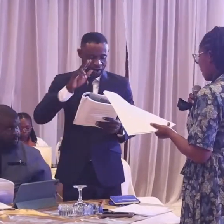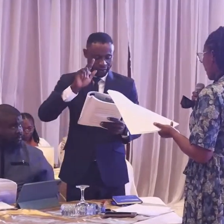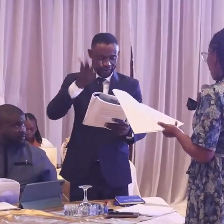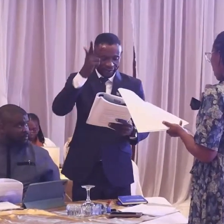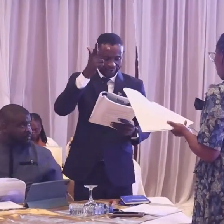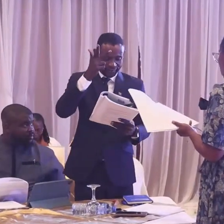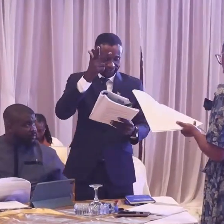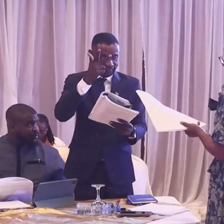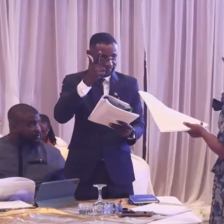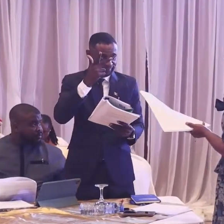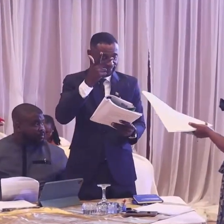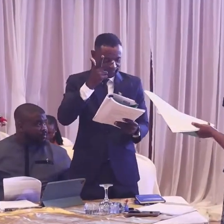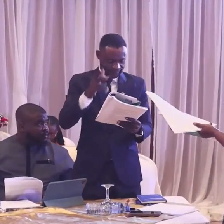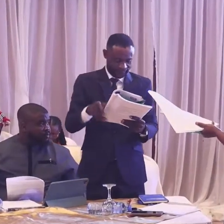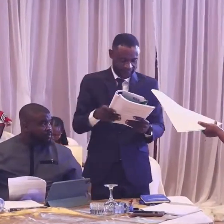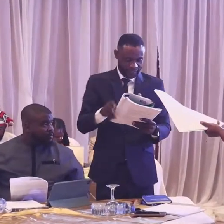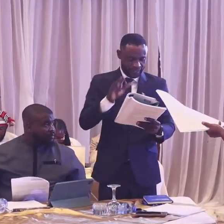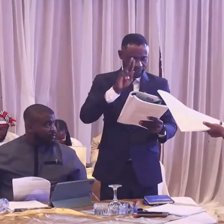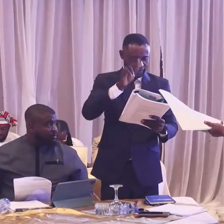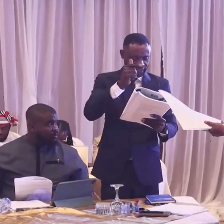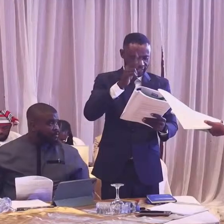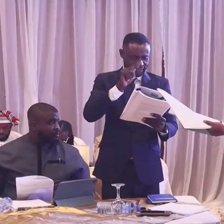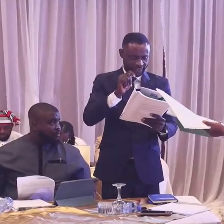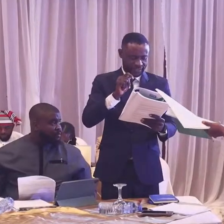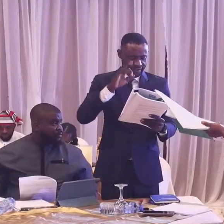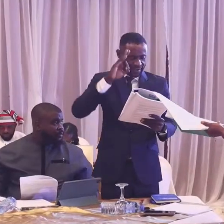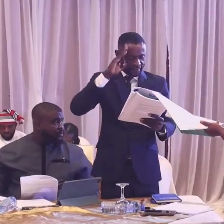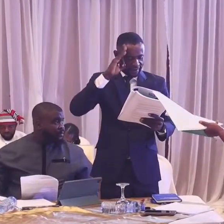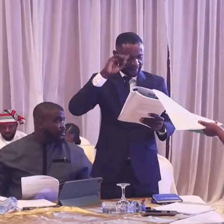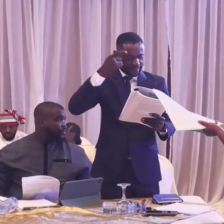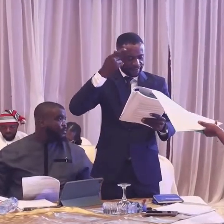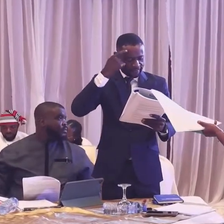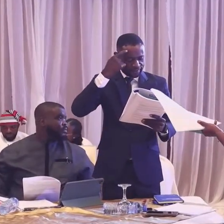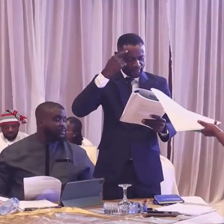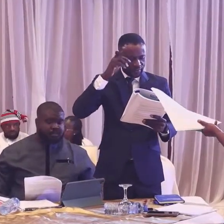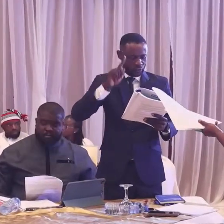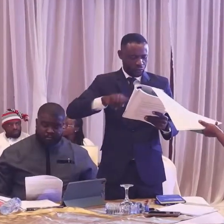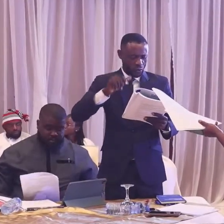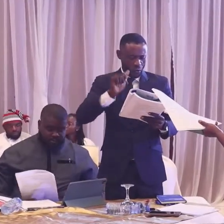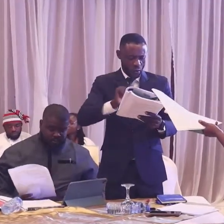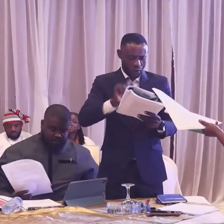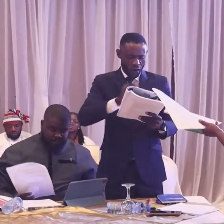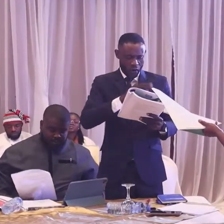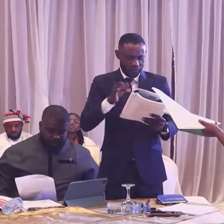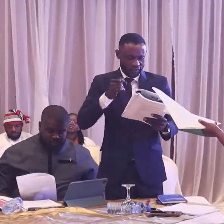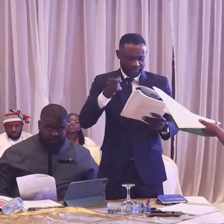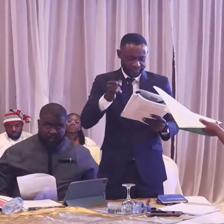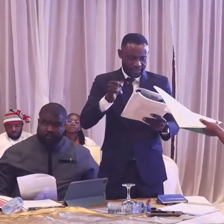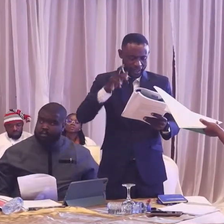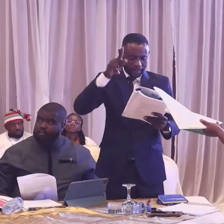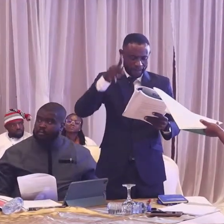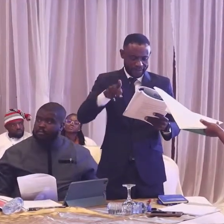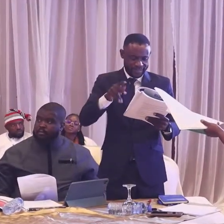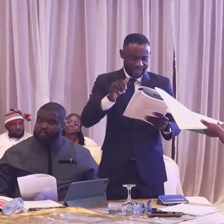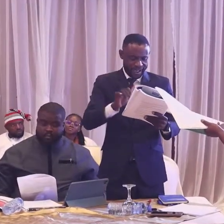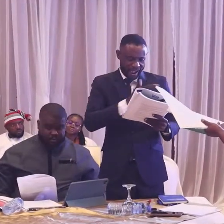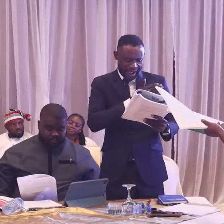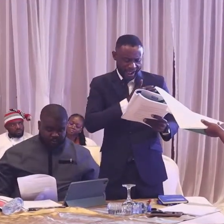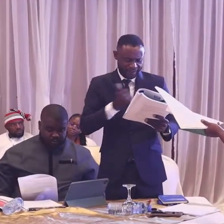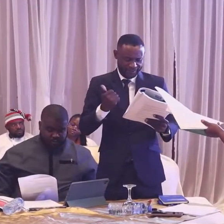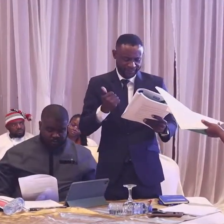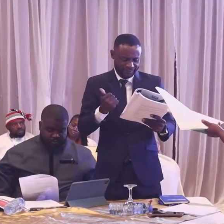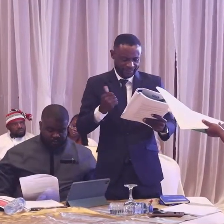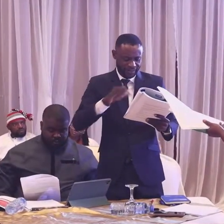disability inclusion. And lastly, sir, urge the federal government to work with